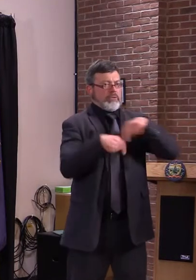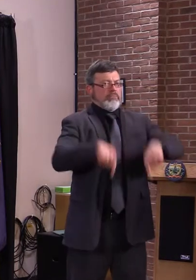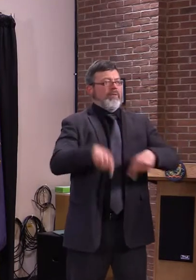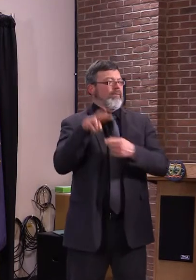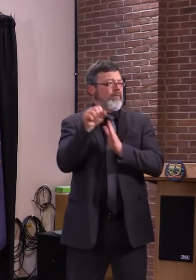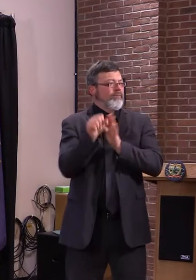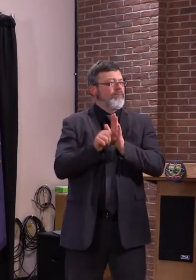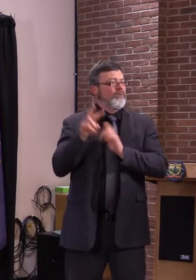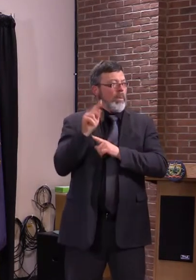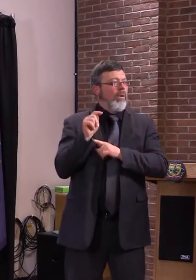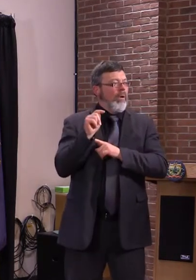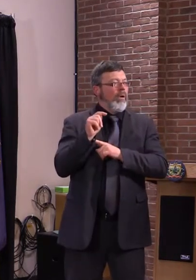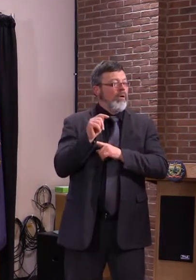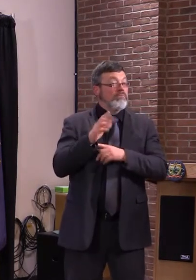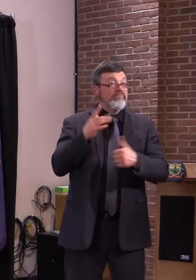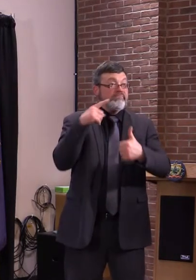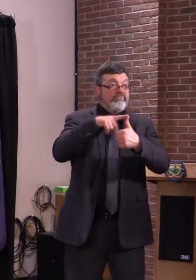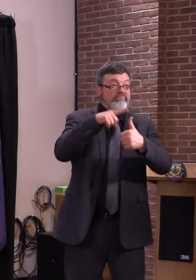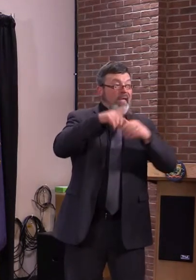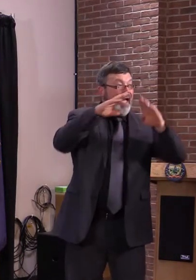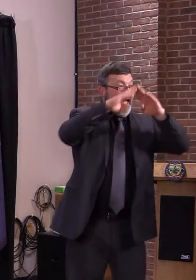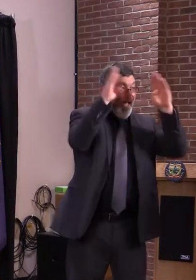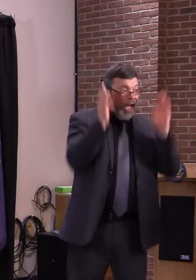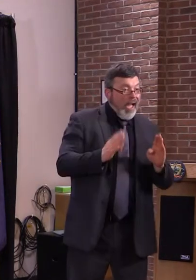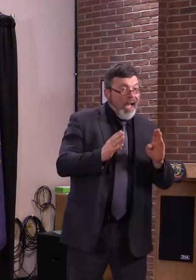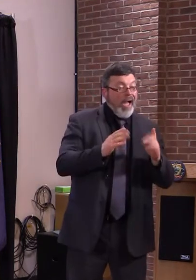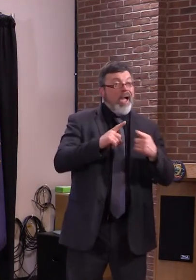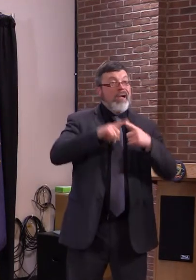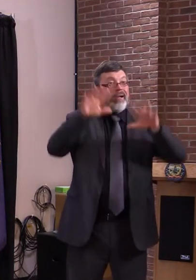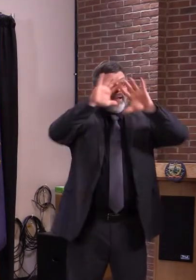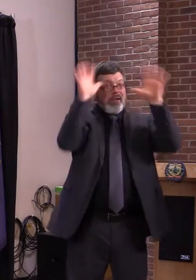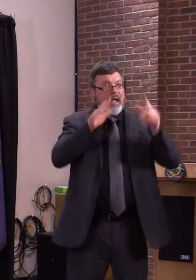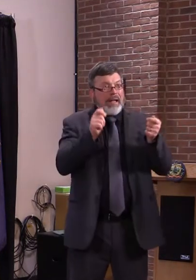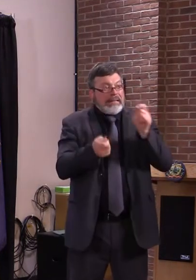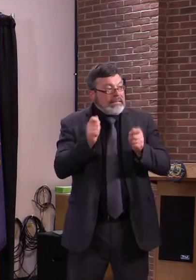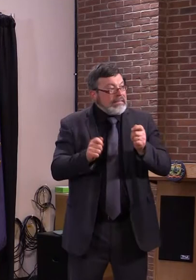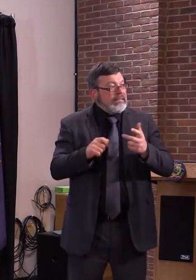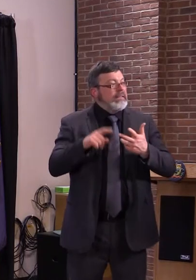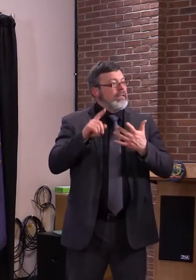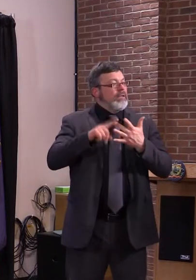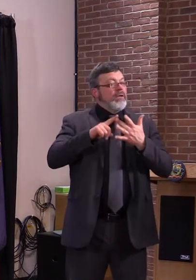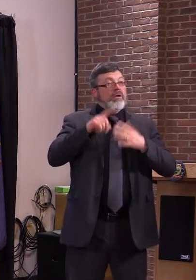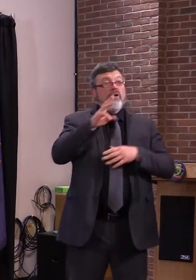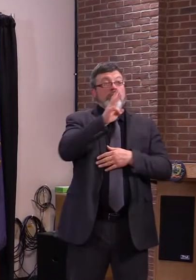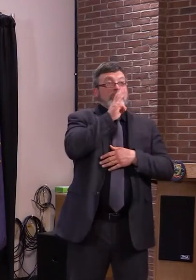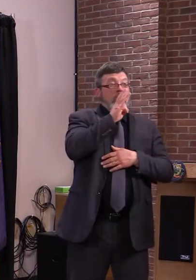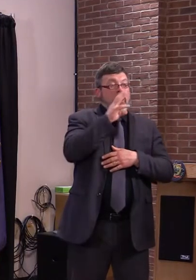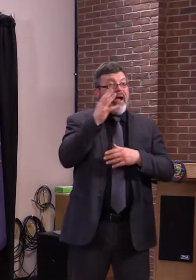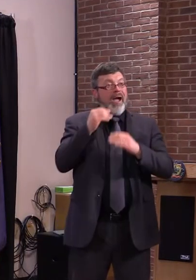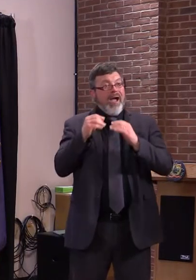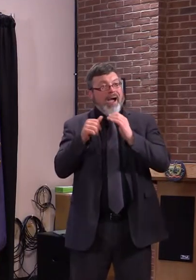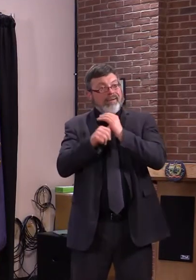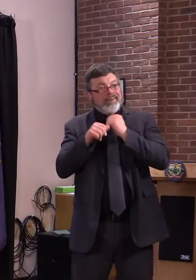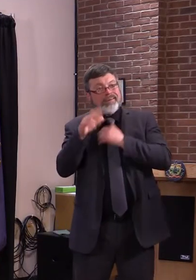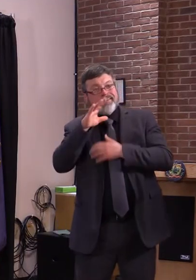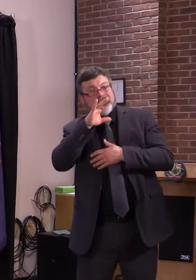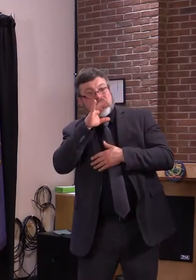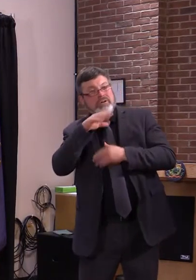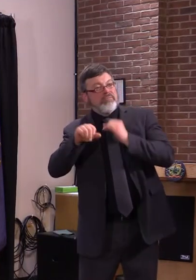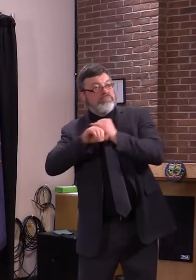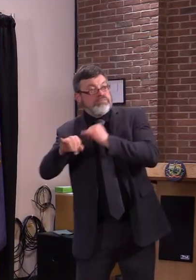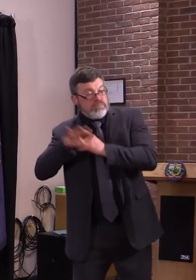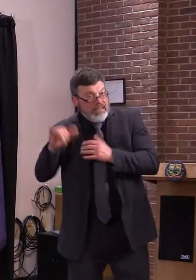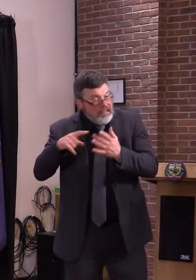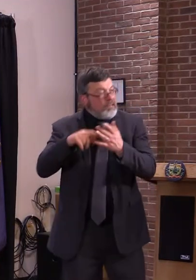climate change, water and sewer infrastructure, as well as broadband. In last year's budget, the legislature appeared to